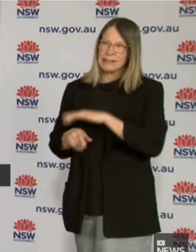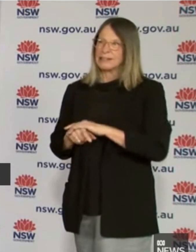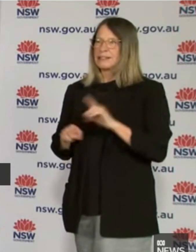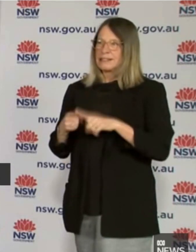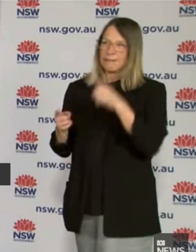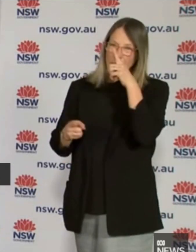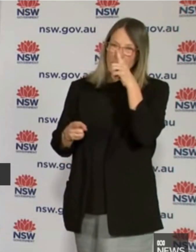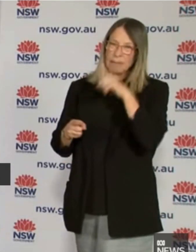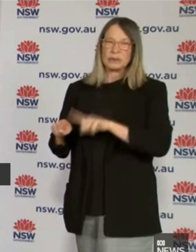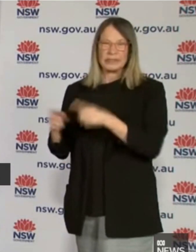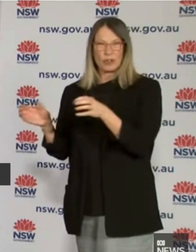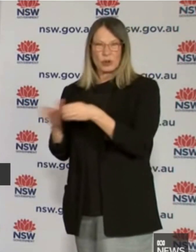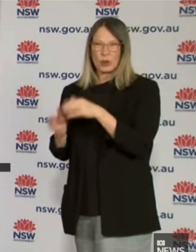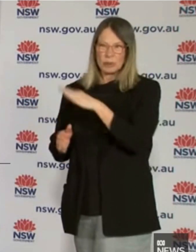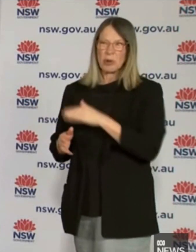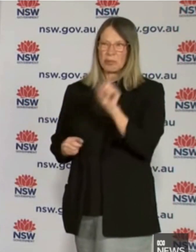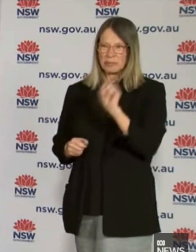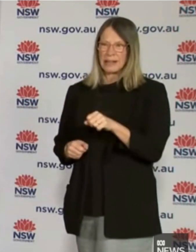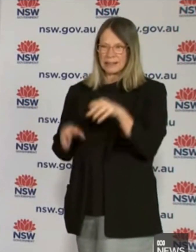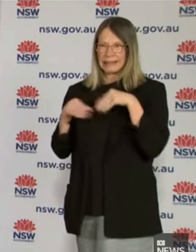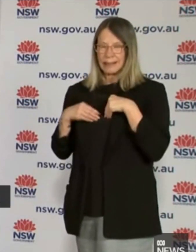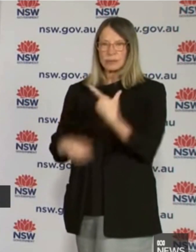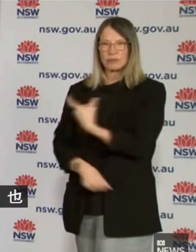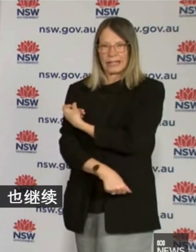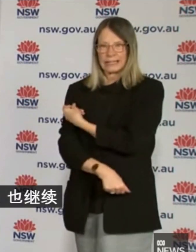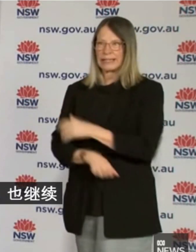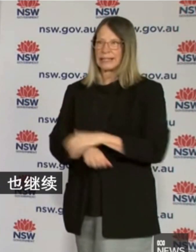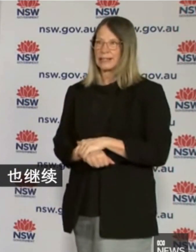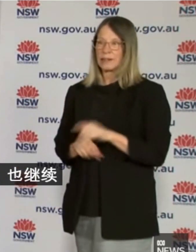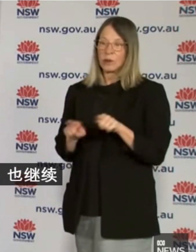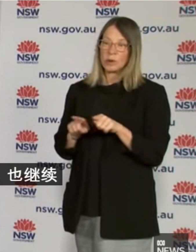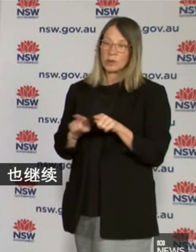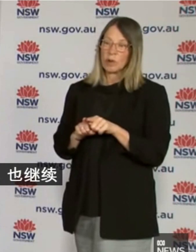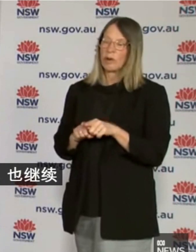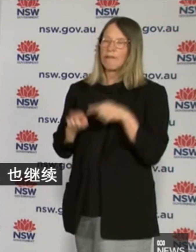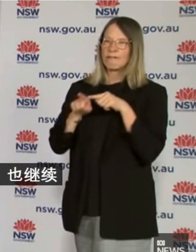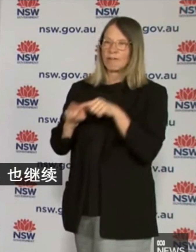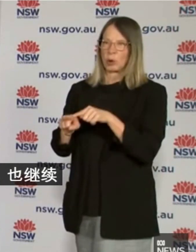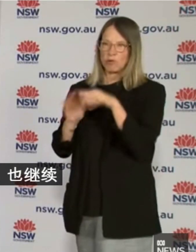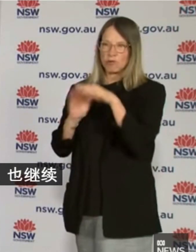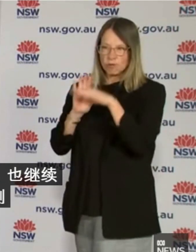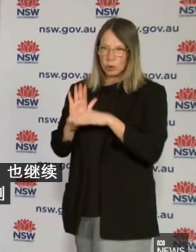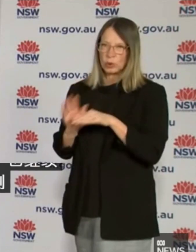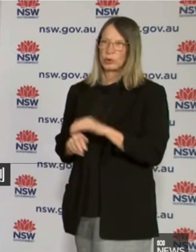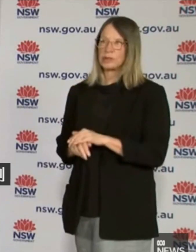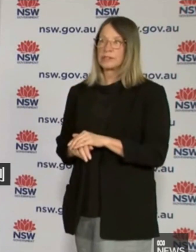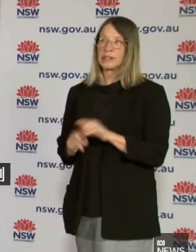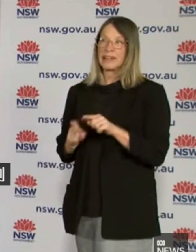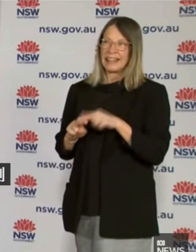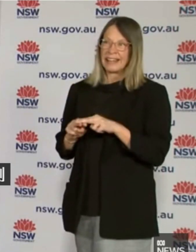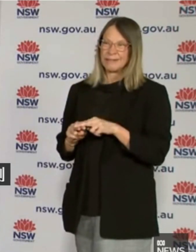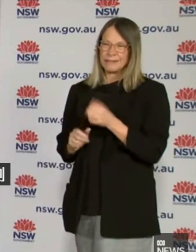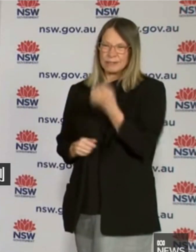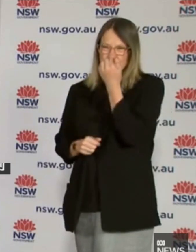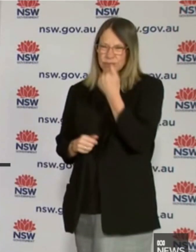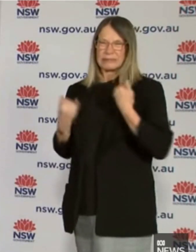well as to continue the public health advice and to continue to come forward for testing very promptly, even if you have mild symptoms.